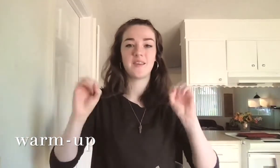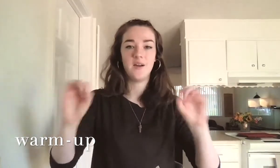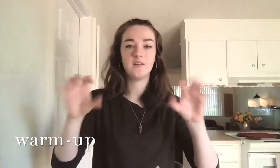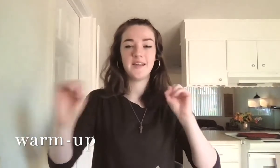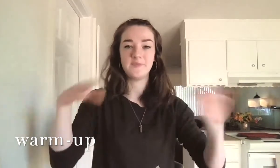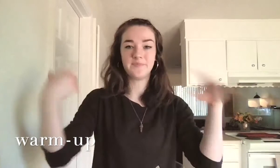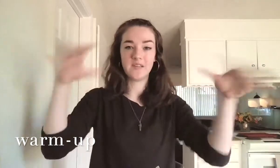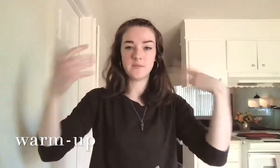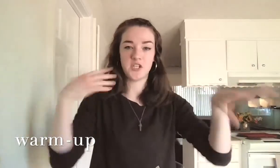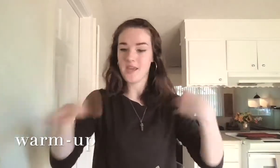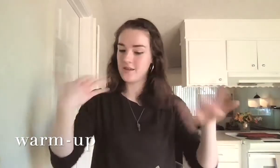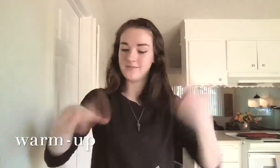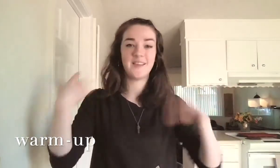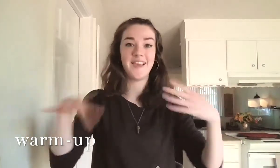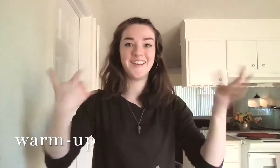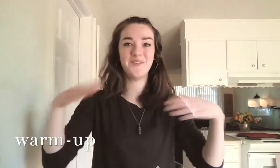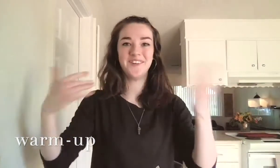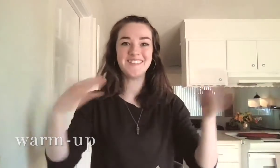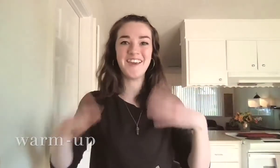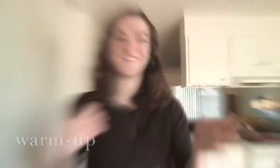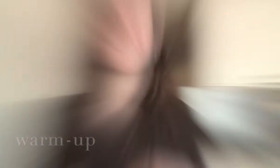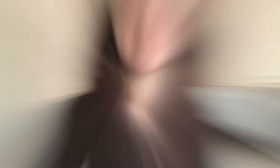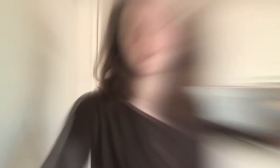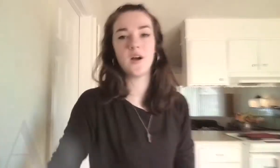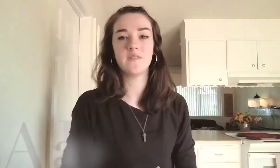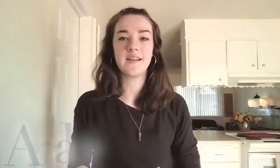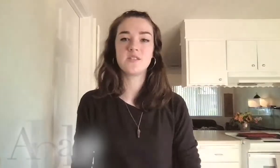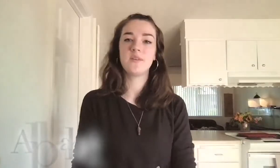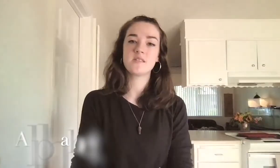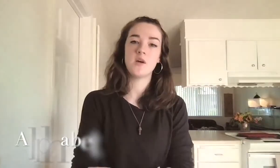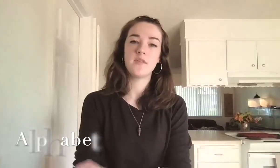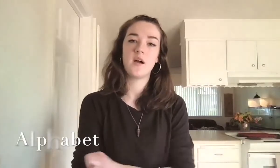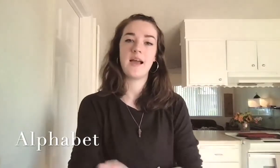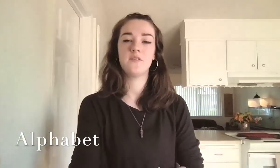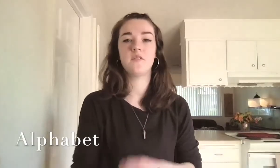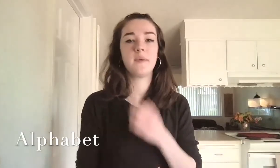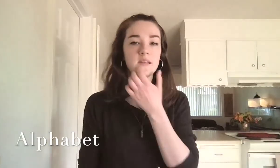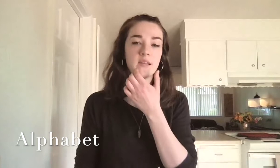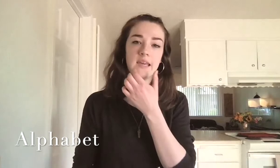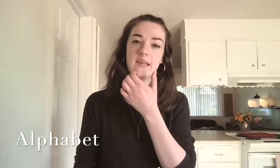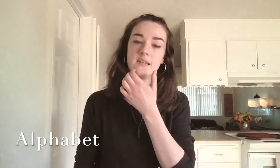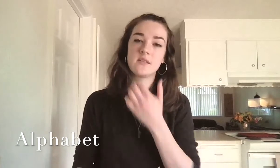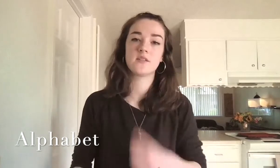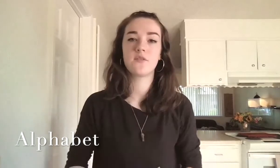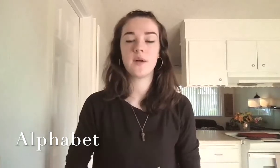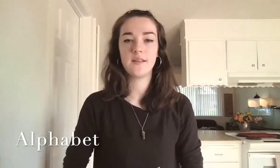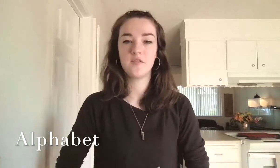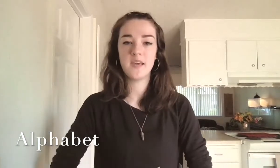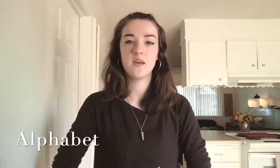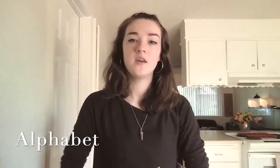All right, give them a shake, and I think we're good to go. All right, so let's start with our alphabet again. So let's go through our alphabet. We'll